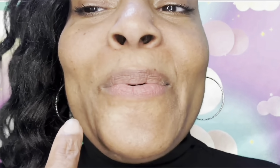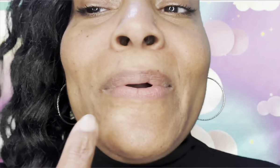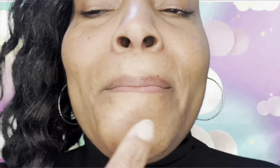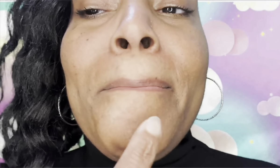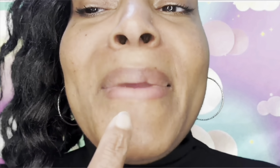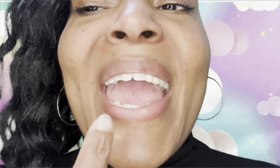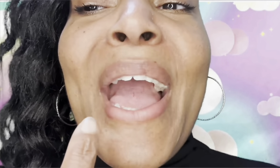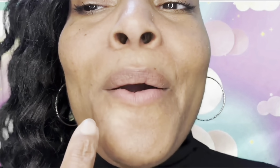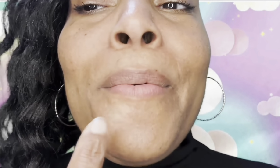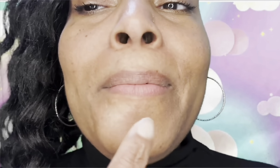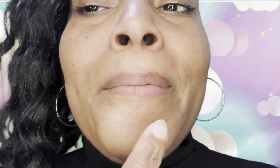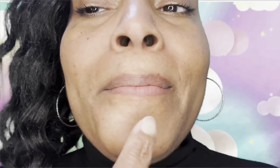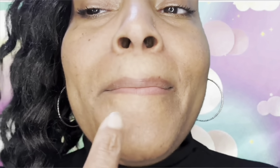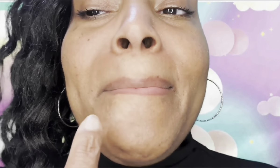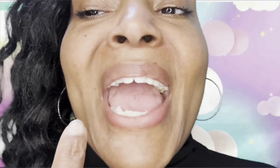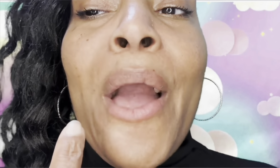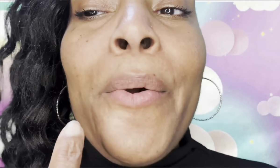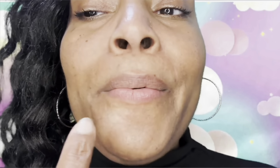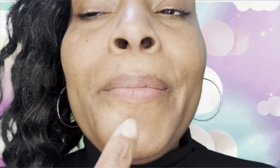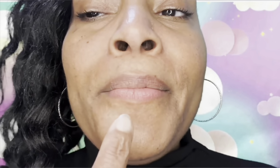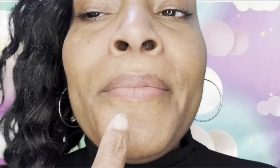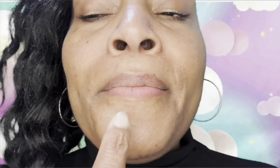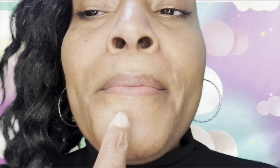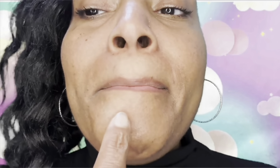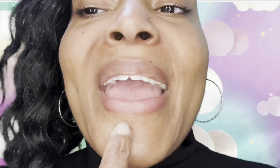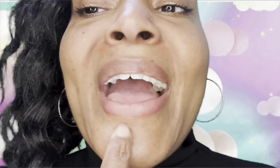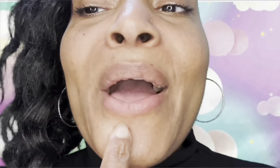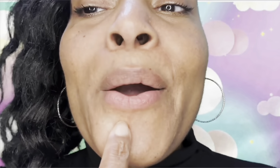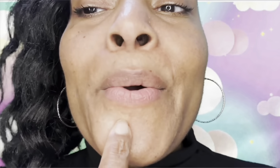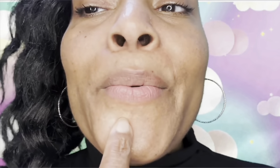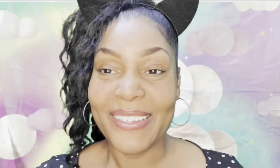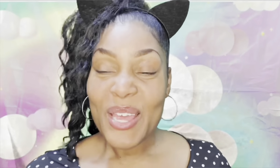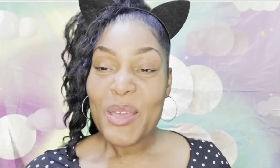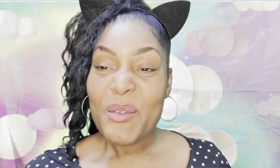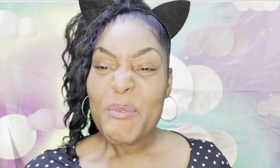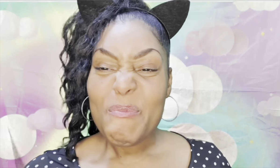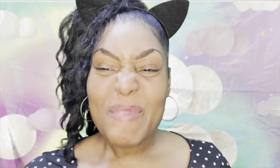Meow. Meow. Meow. Meow.